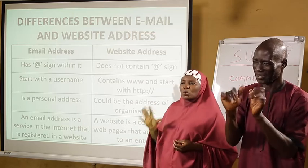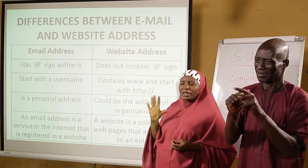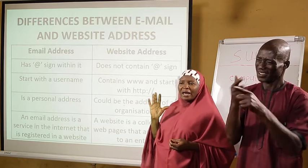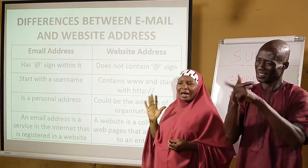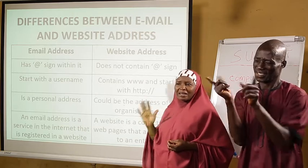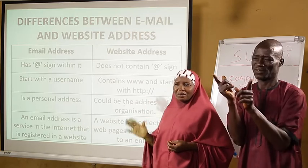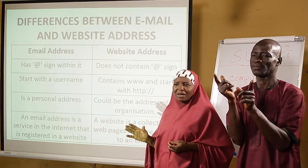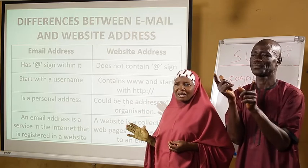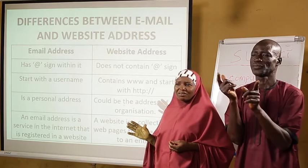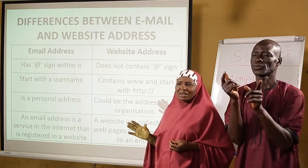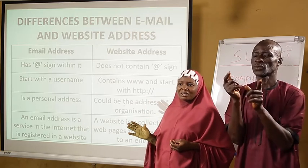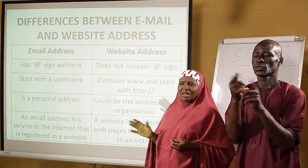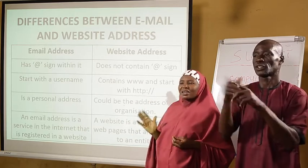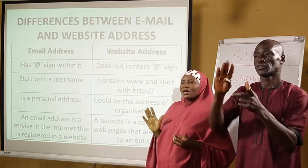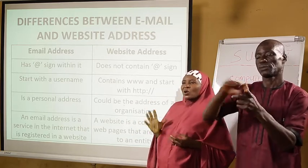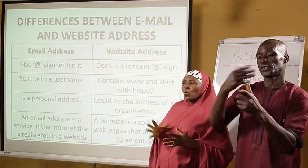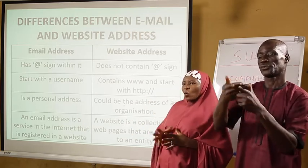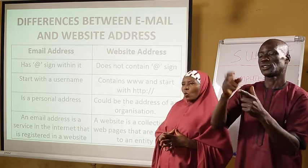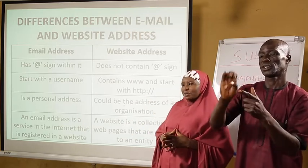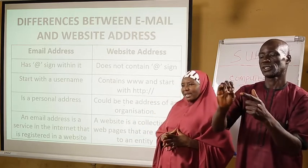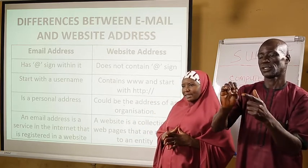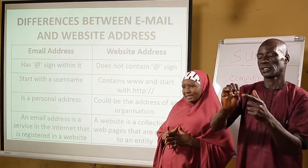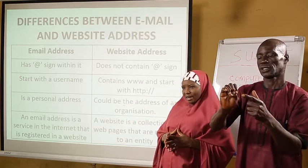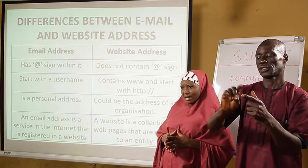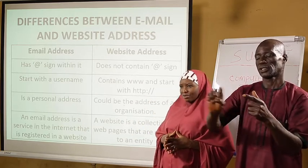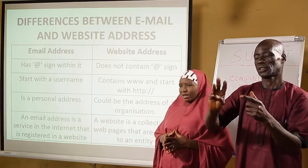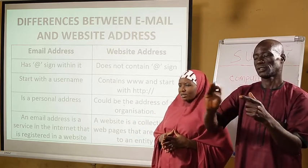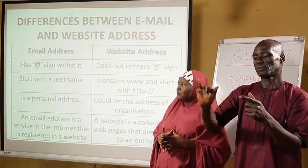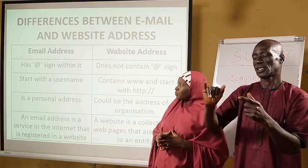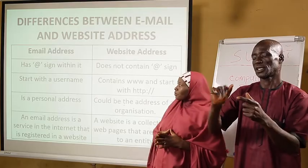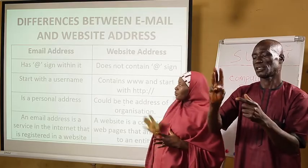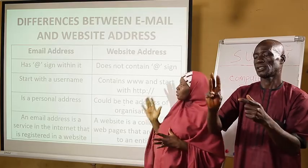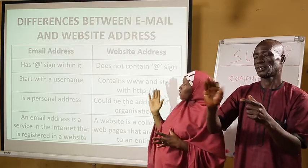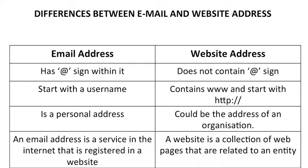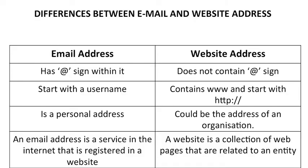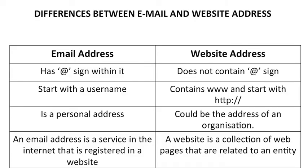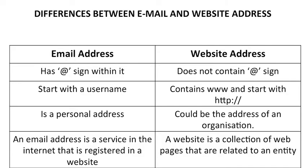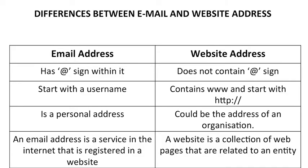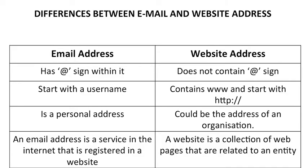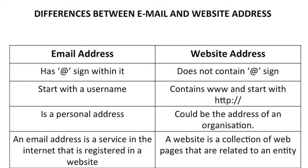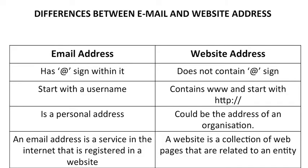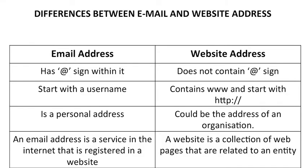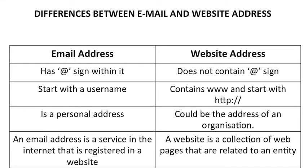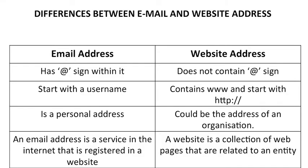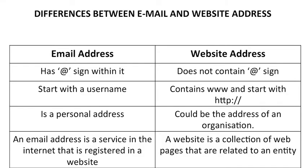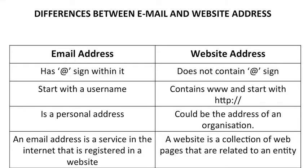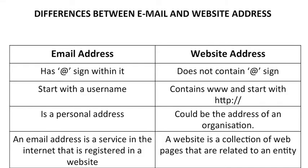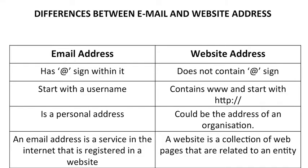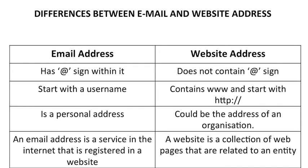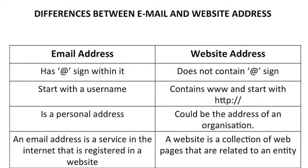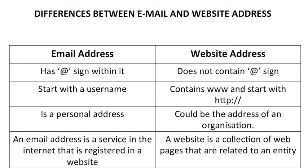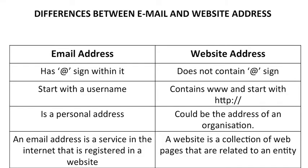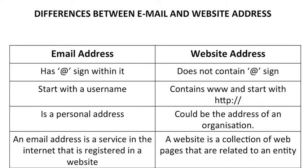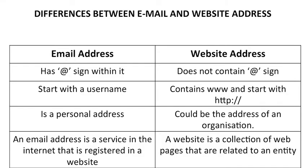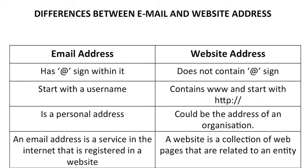difference between an email address and a website address. Checking this table, we have